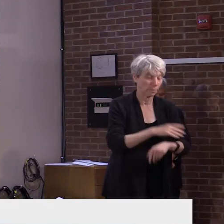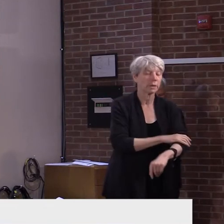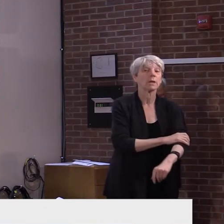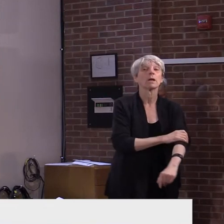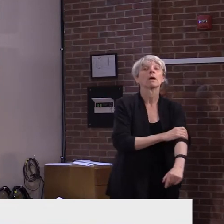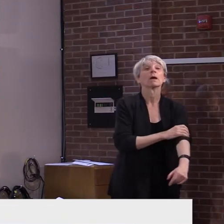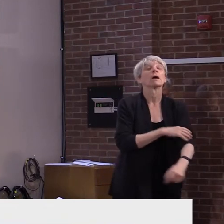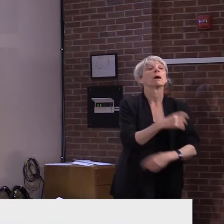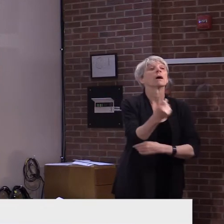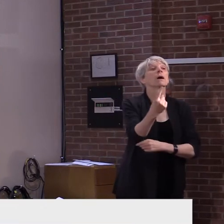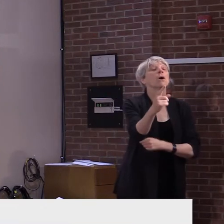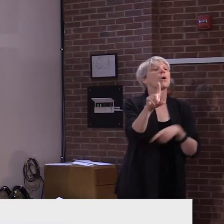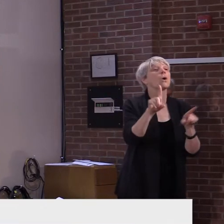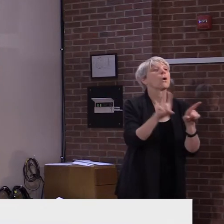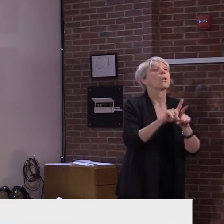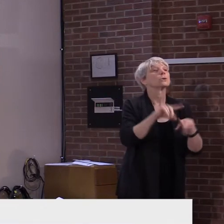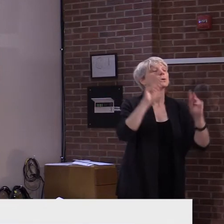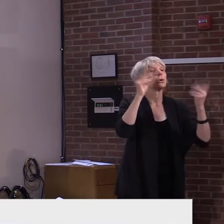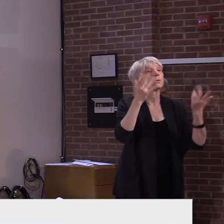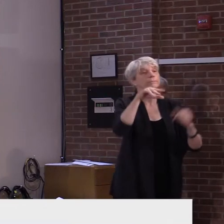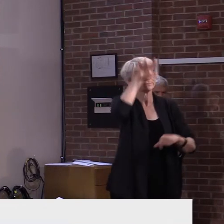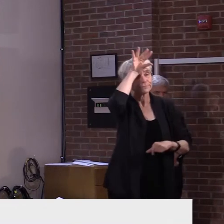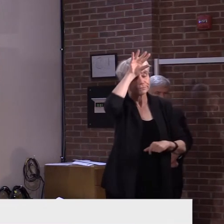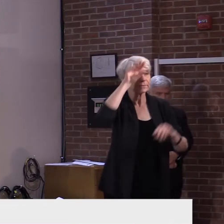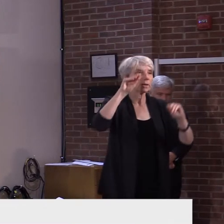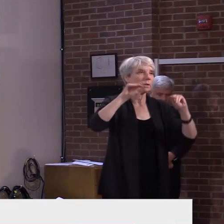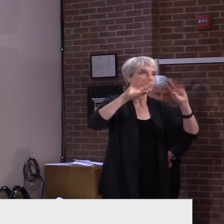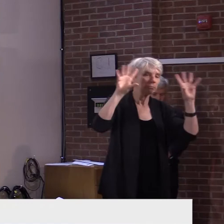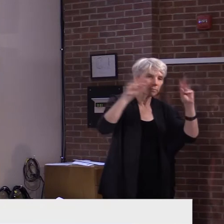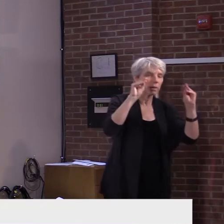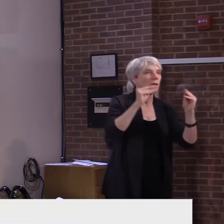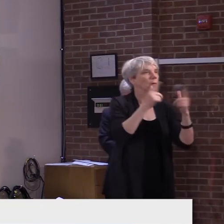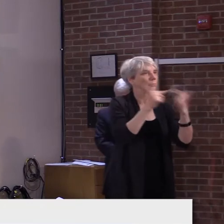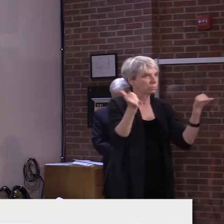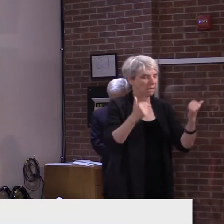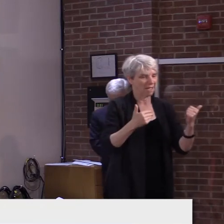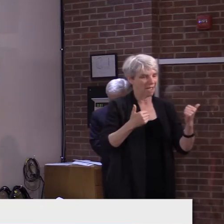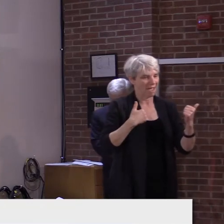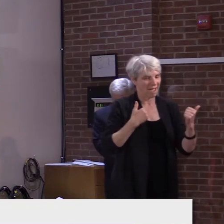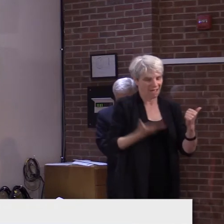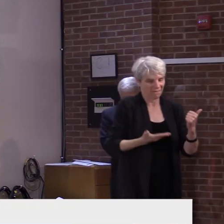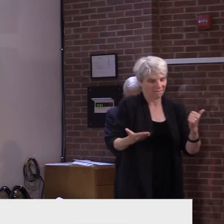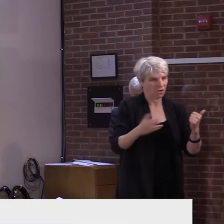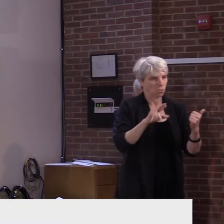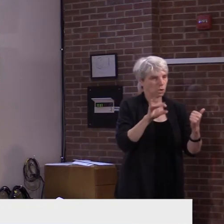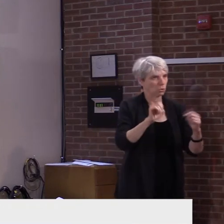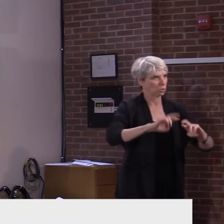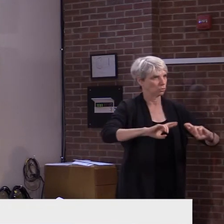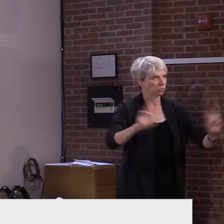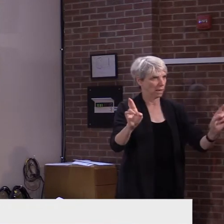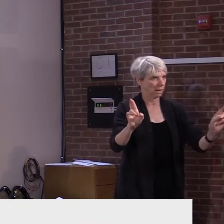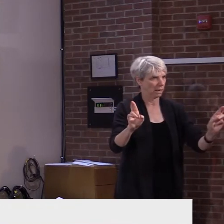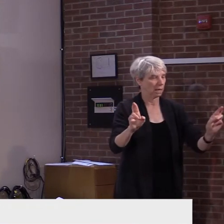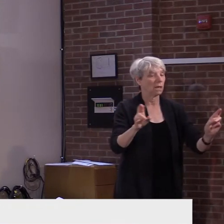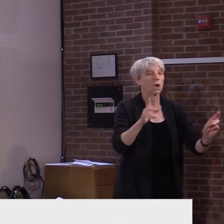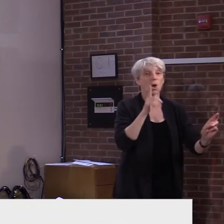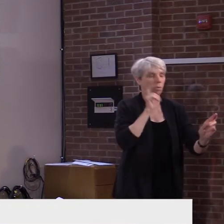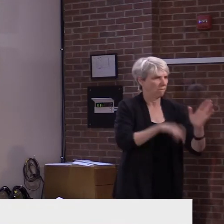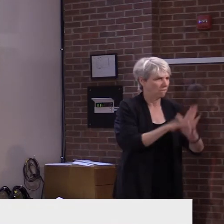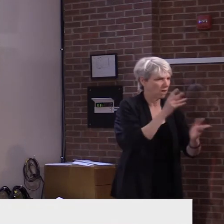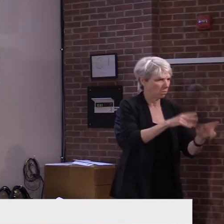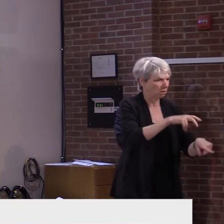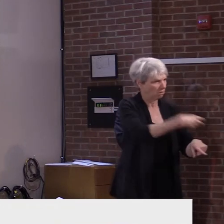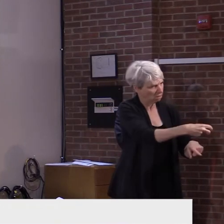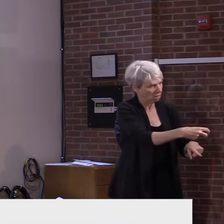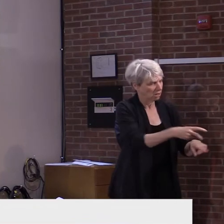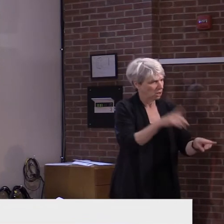are equipping first responders with the resources that they need to assist those who have overdosed or who otherwise exhibit